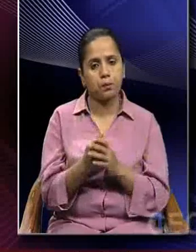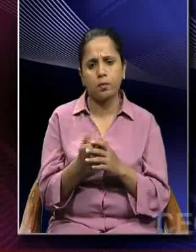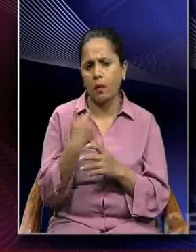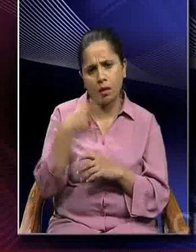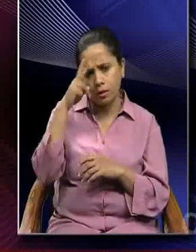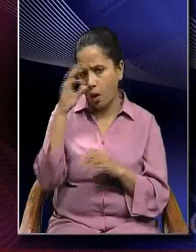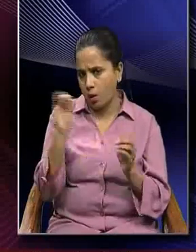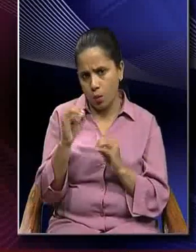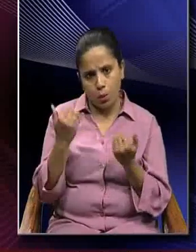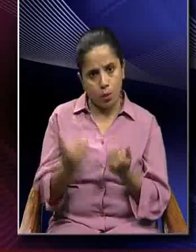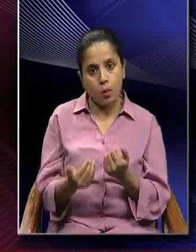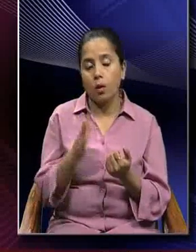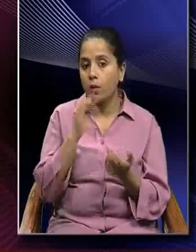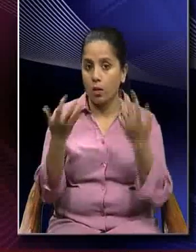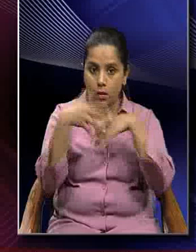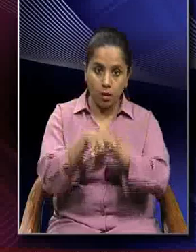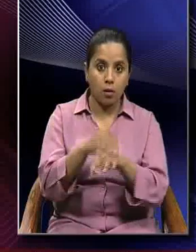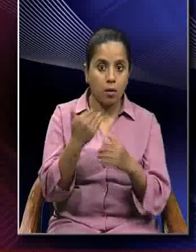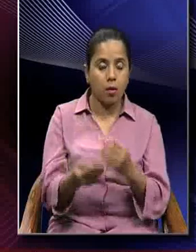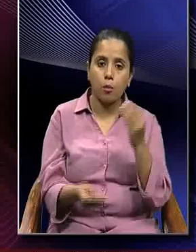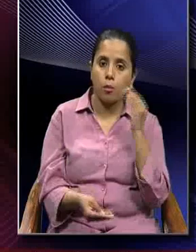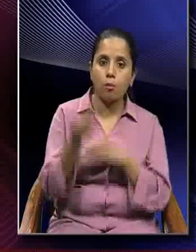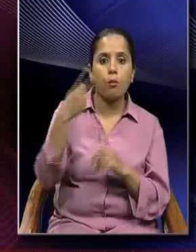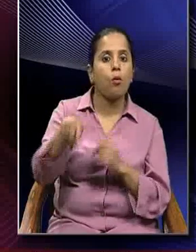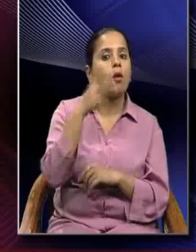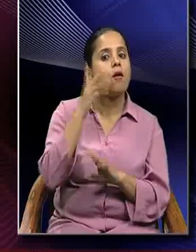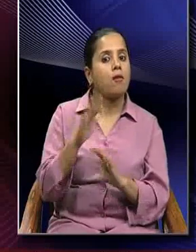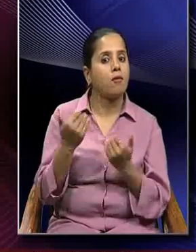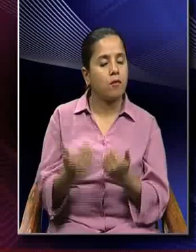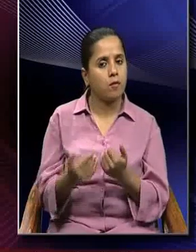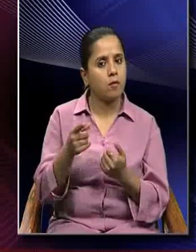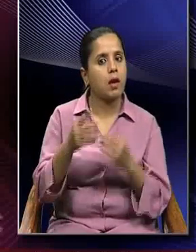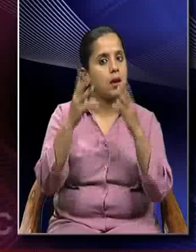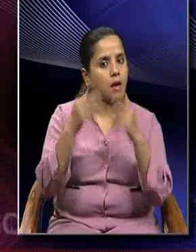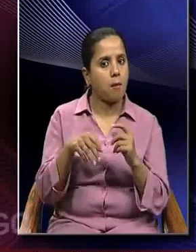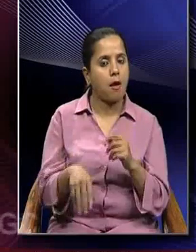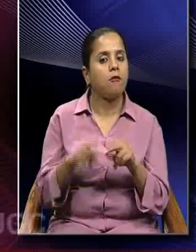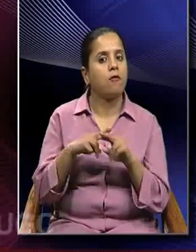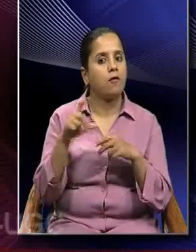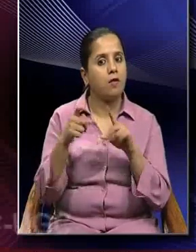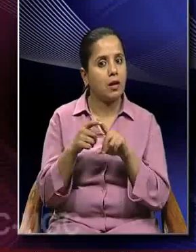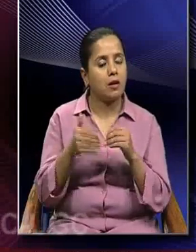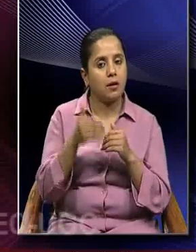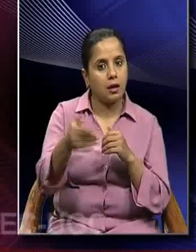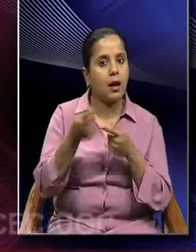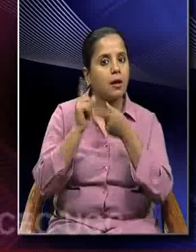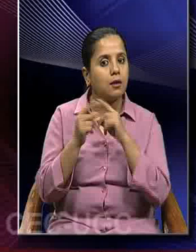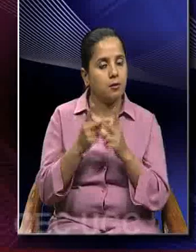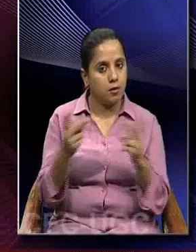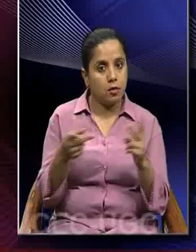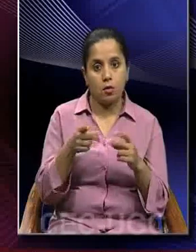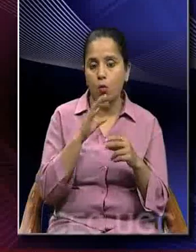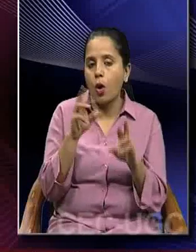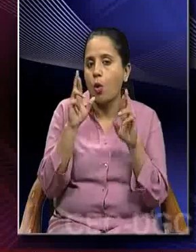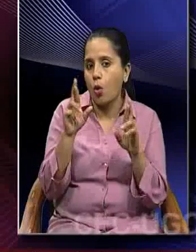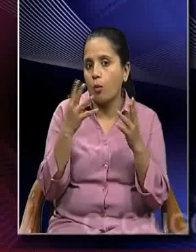Undoubtedly, mainstream psychology has mostly been a quantitative field throughout its history and is